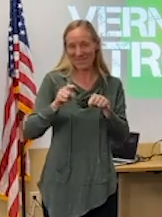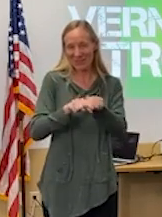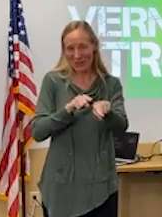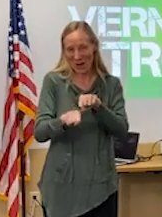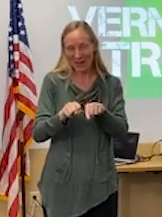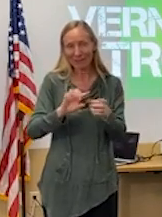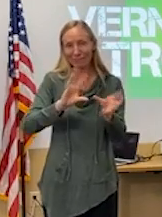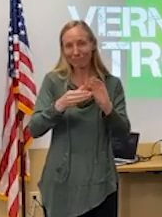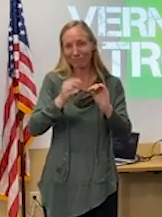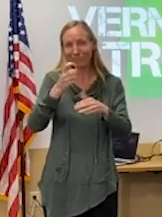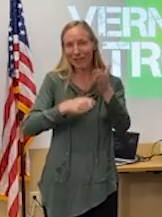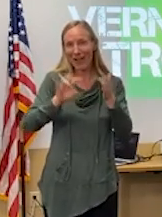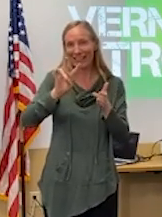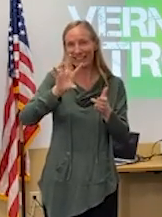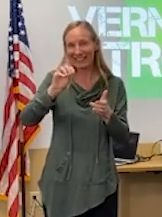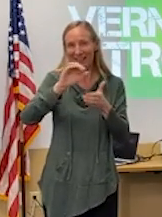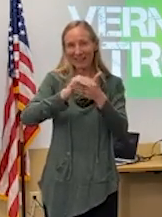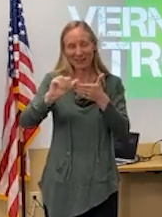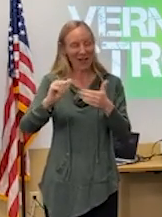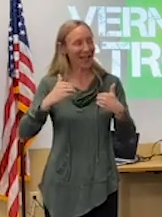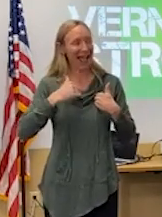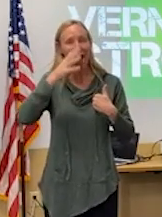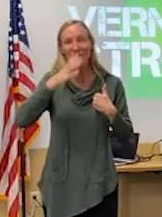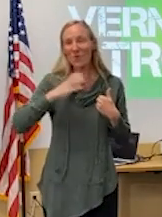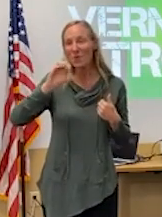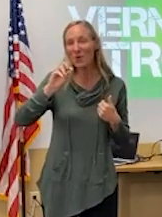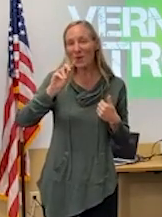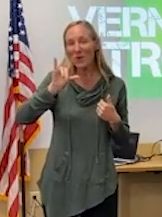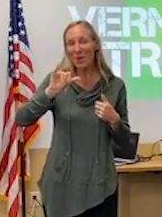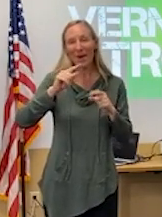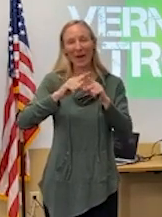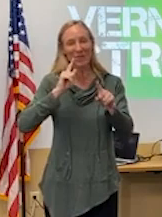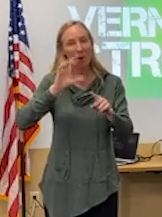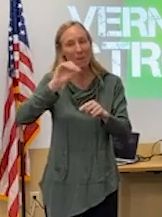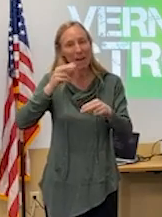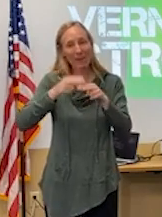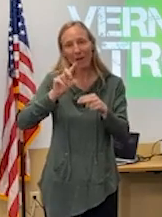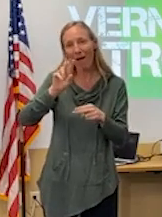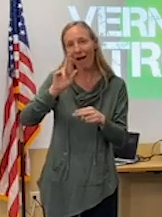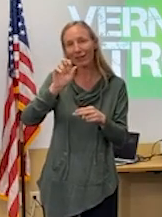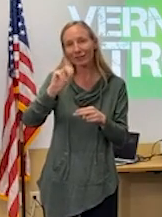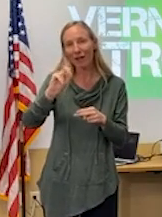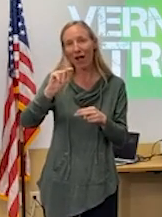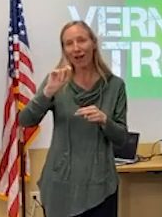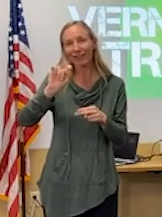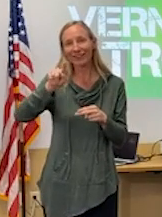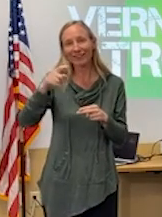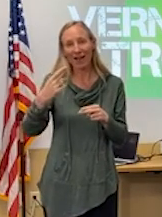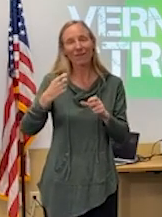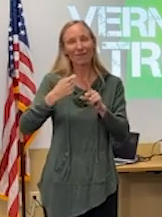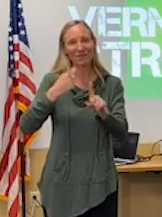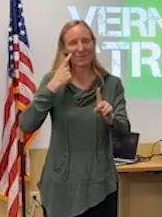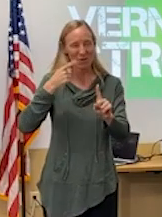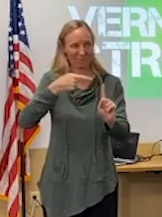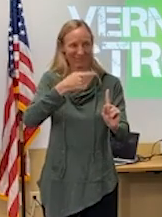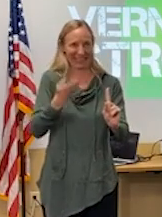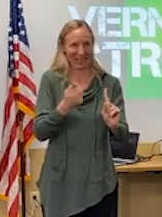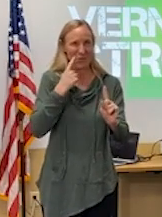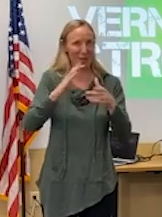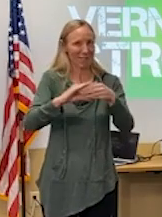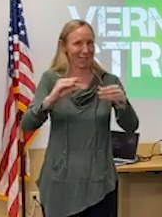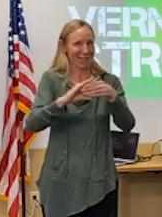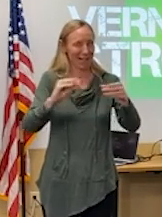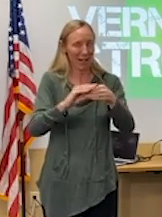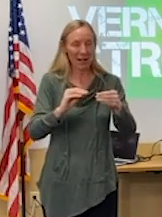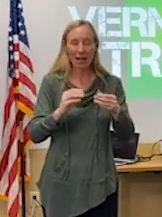got Courtney from Darn Tough with us who will share more about this in a few minutes. All funds raised will help support